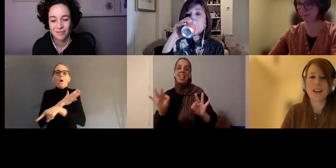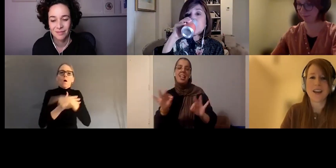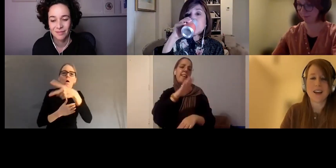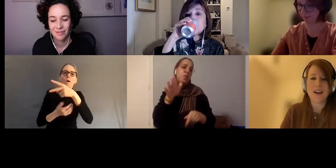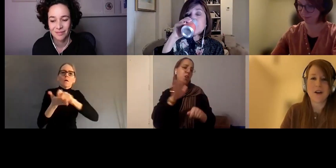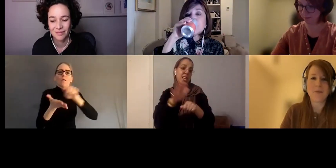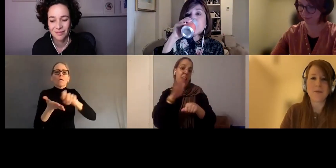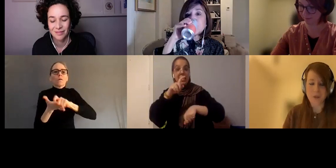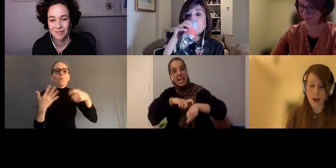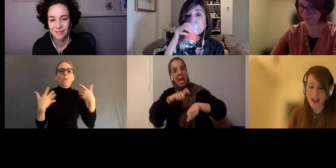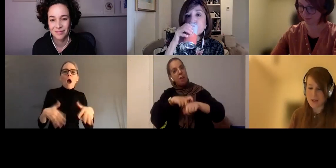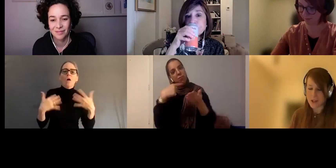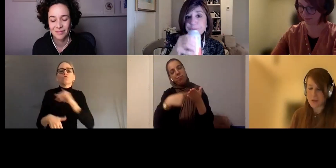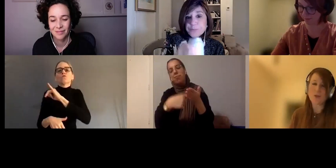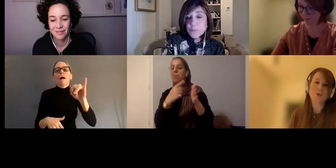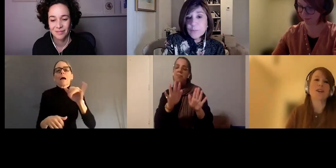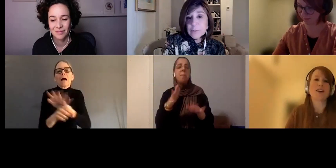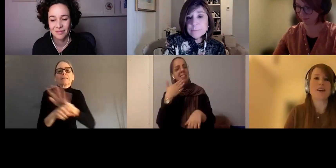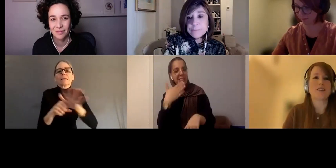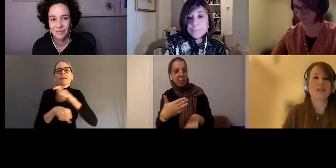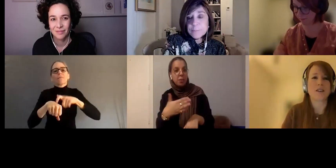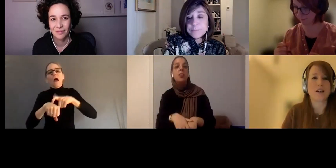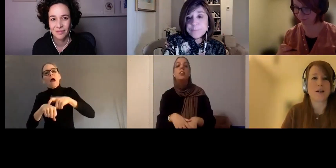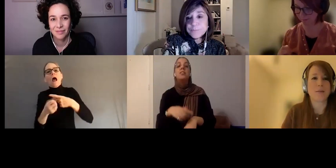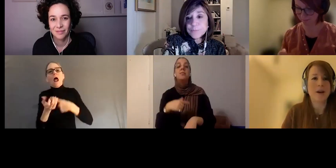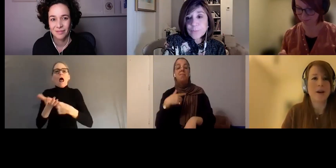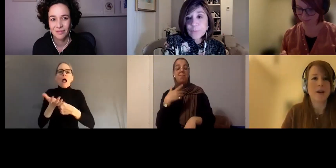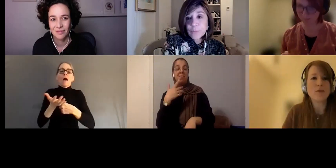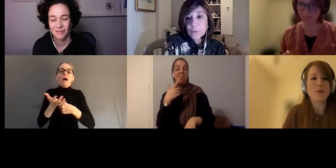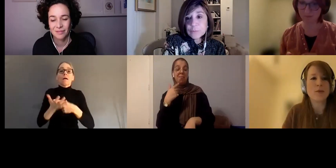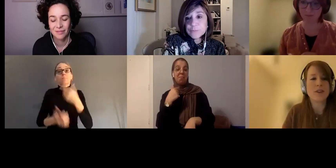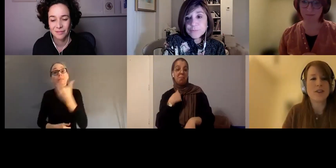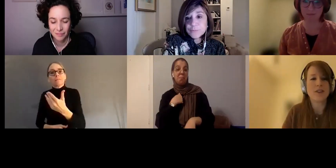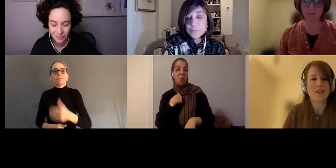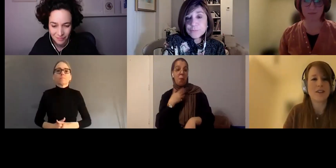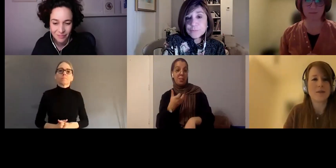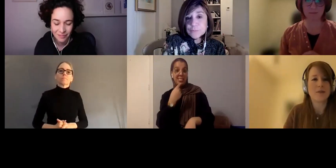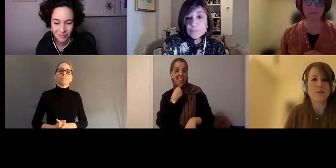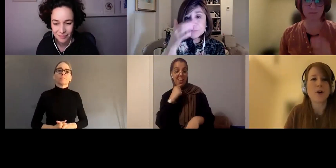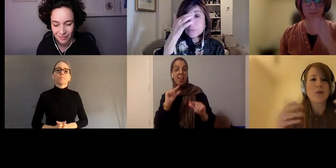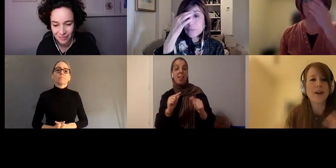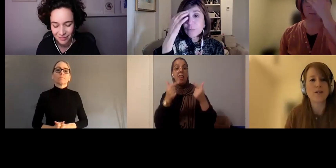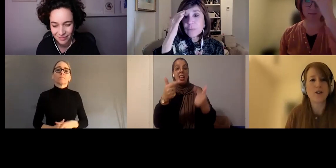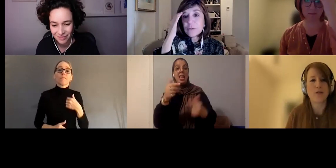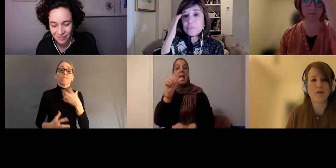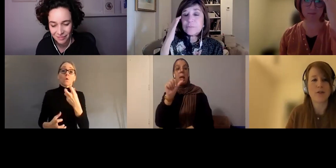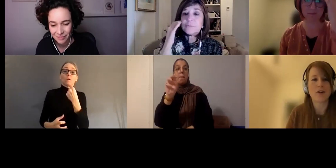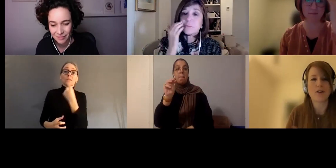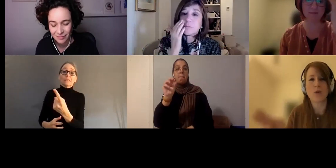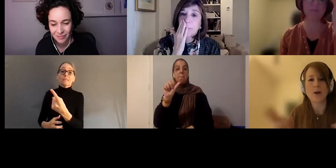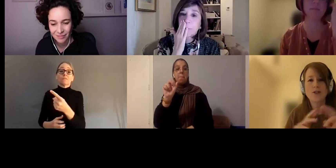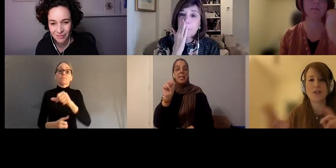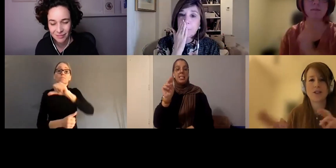but I just wanted to say that Amandine will be moderator of